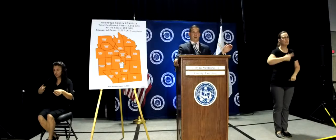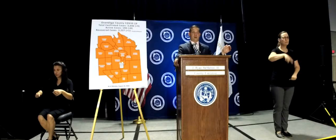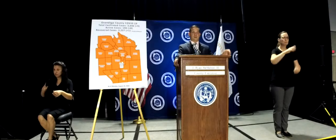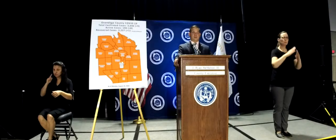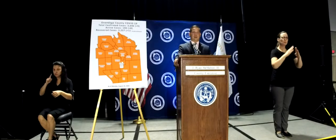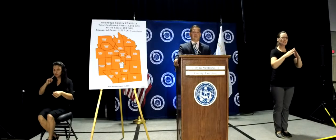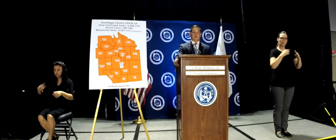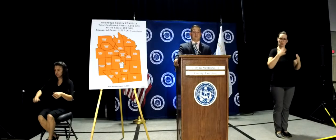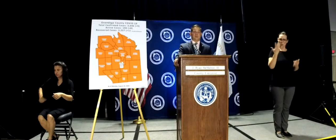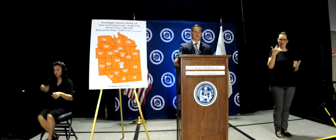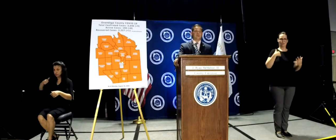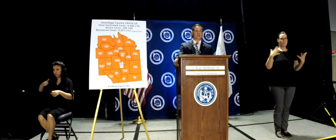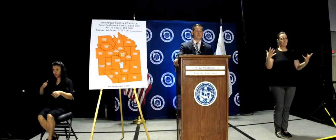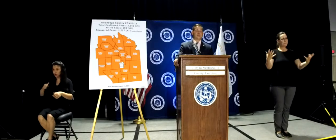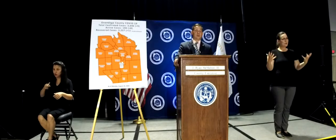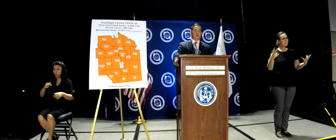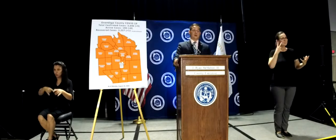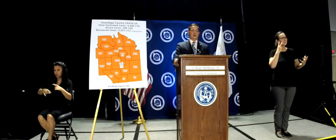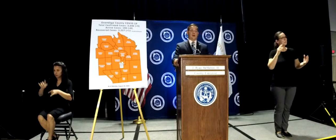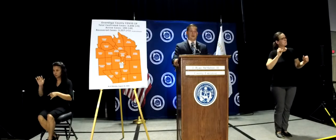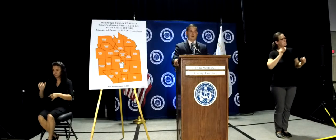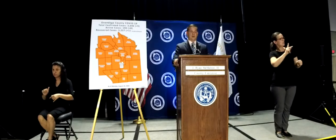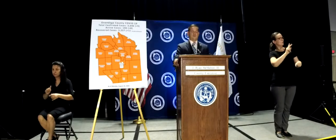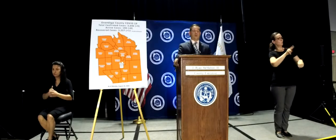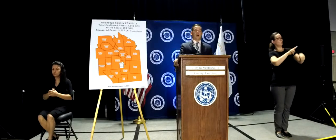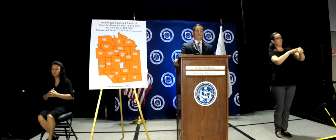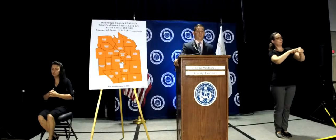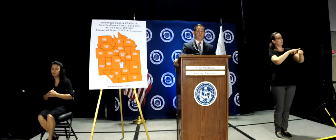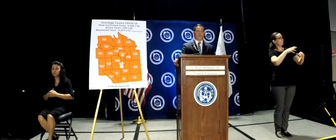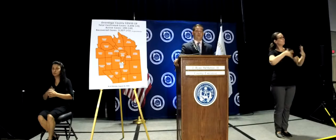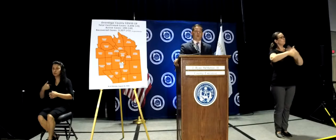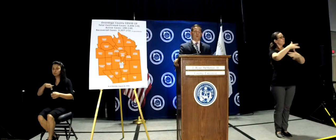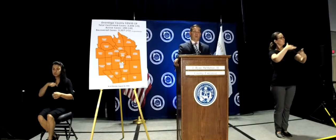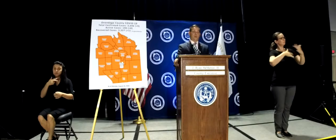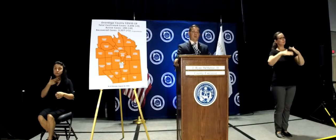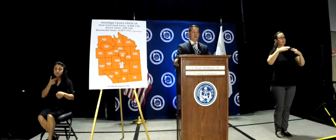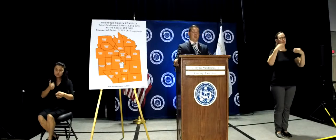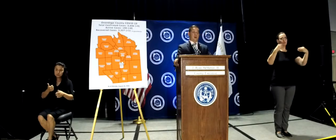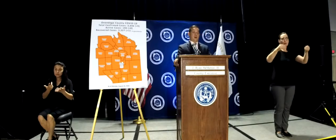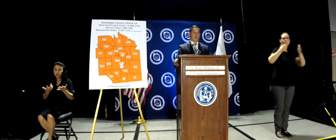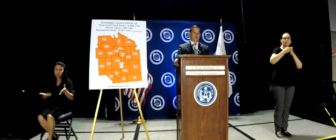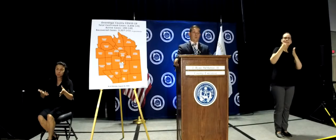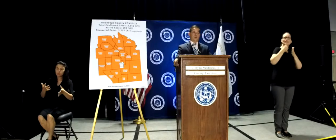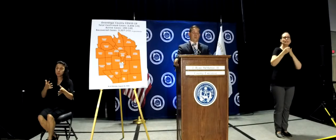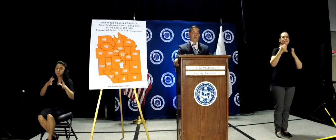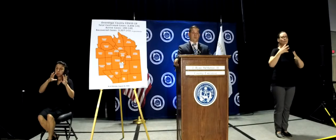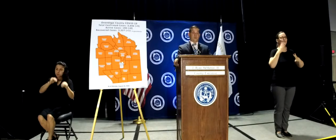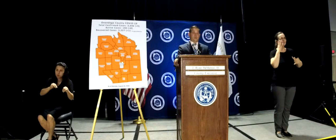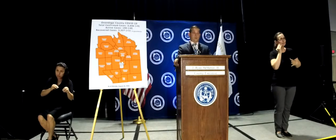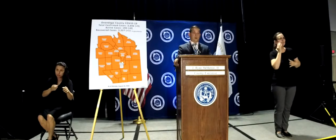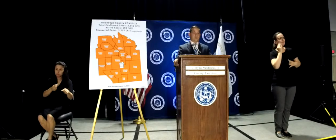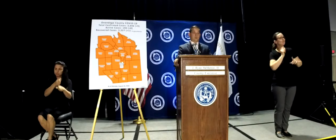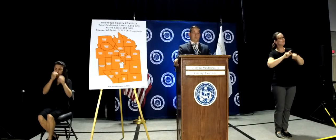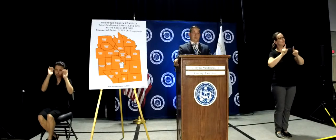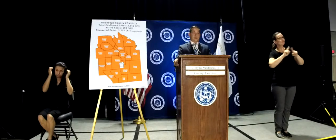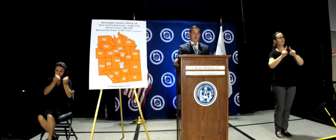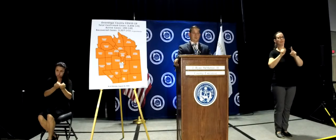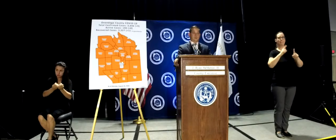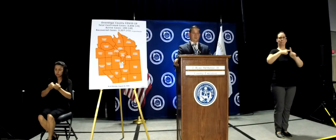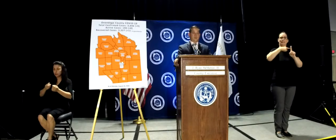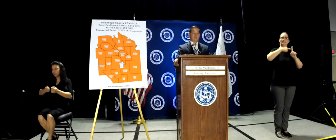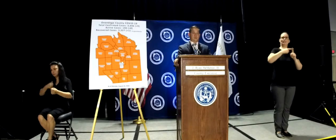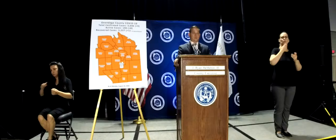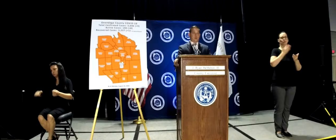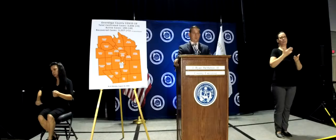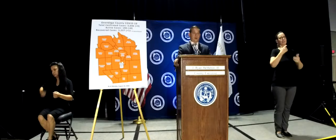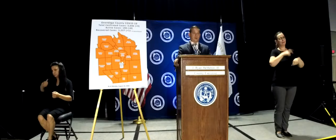the parents and then essentially the districts feel comfortable moving forward with. When we hear things about some